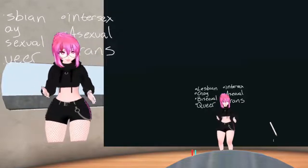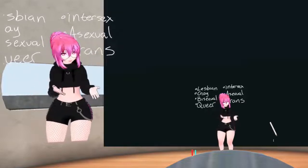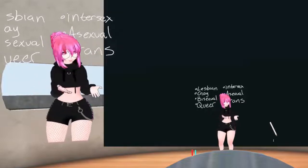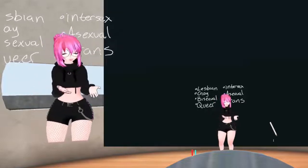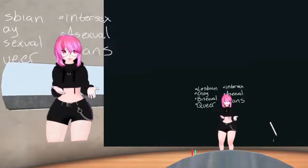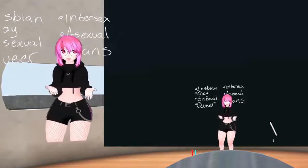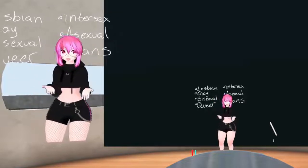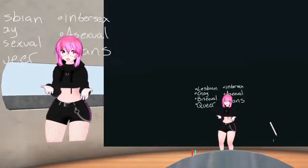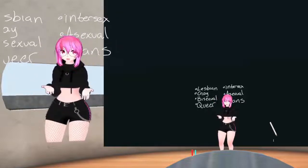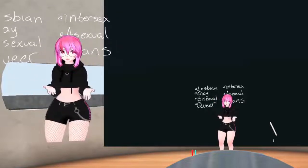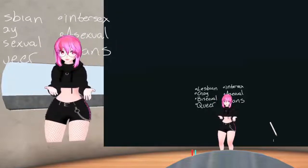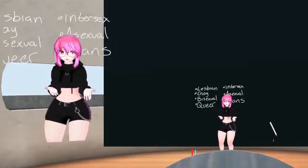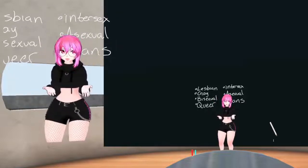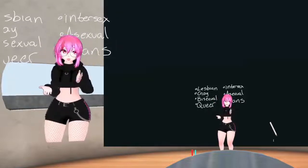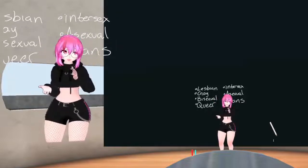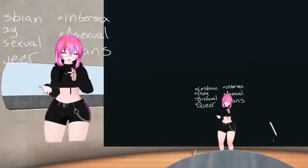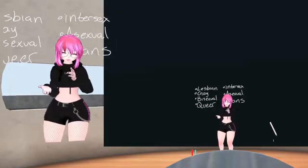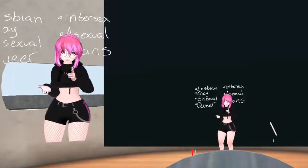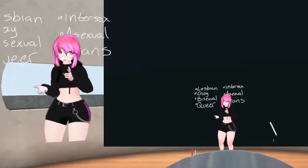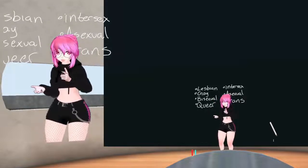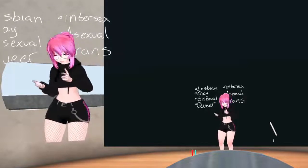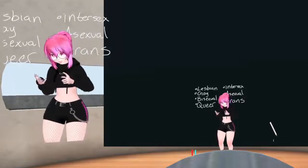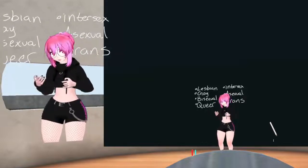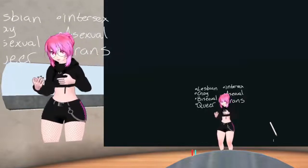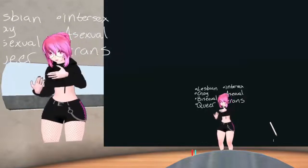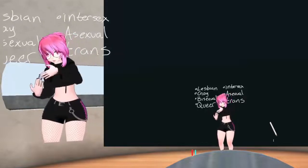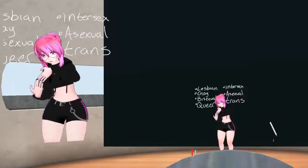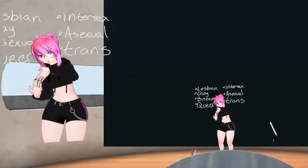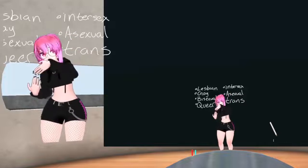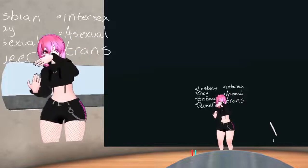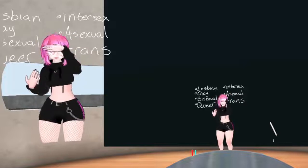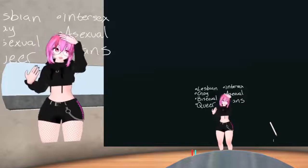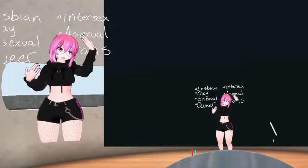rainbow, does anyone know how to sign rainbow? Close. Yes.